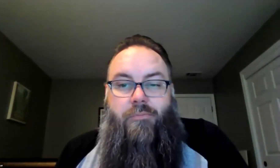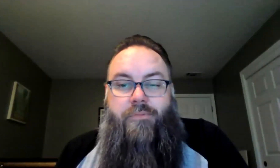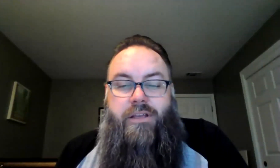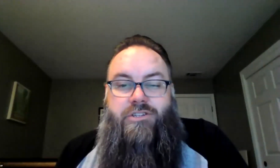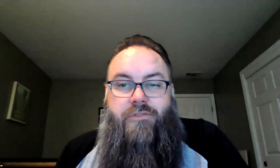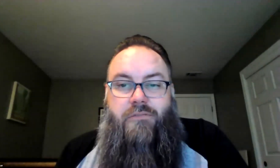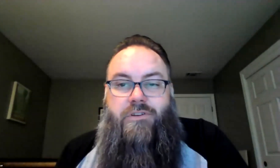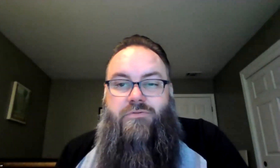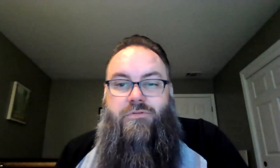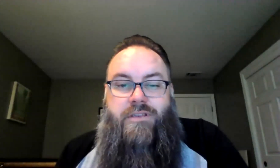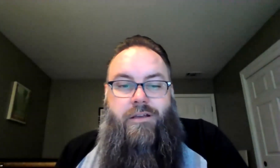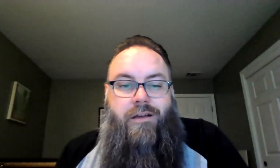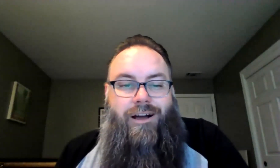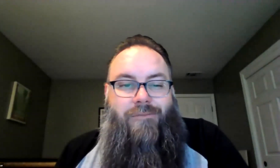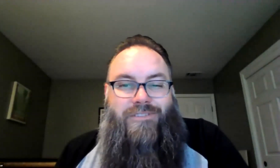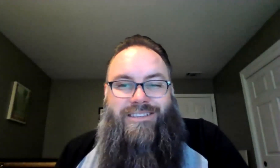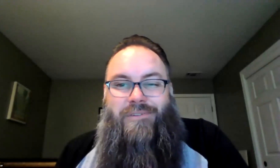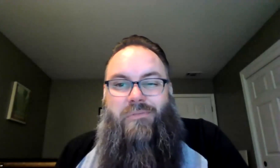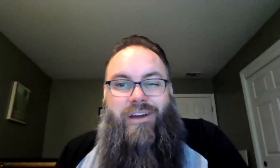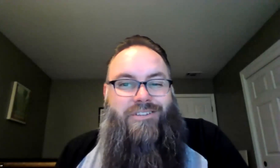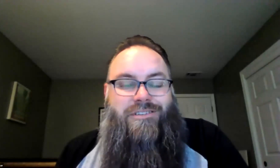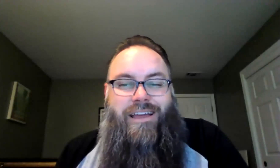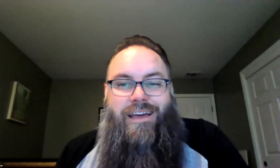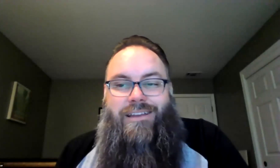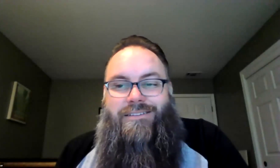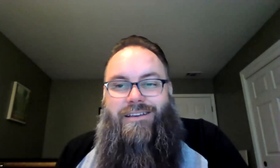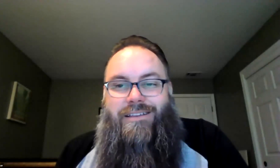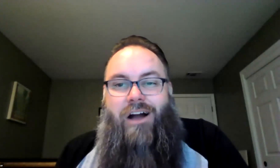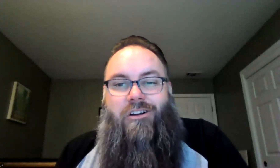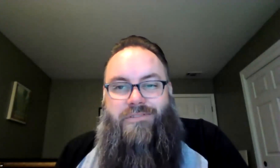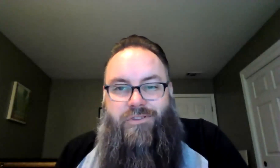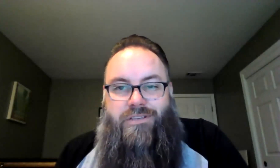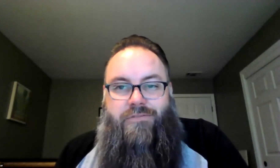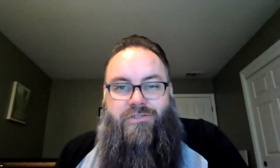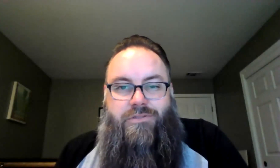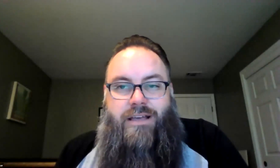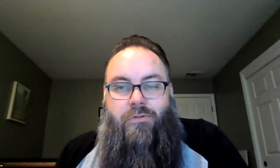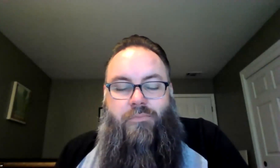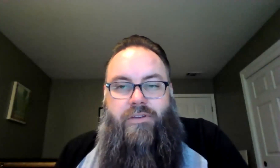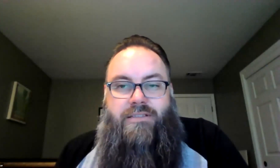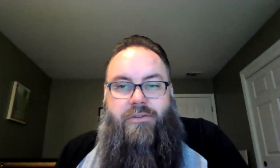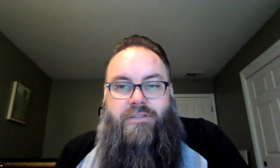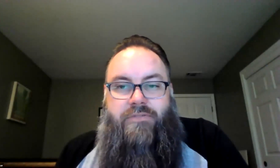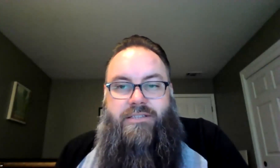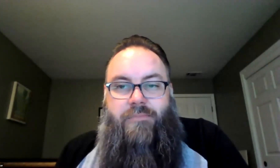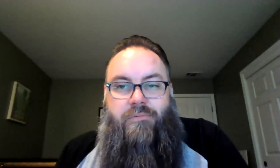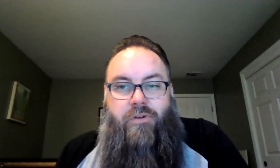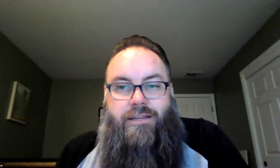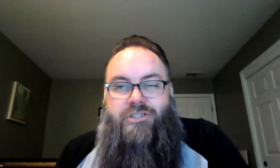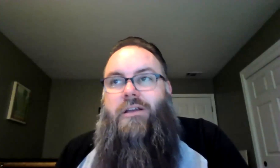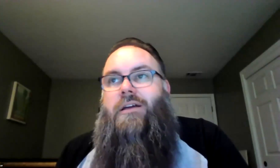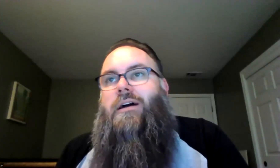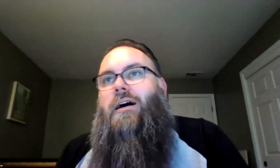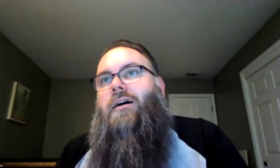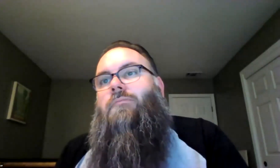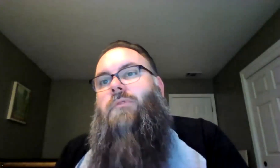closely at our population of individuals with sub-minimum wage and the outcomes for those individuals that were previously receiving sub-minimum